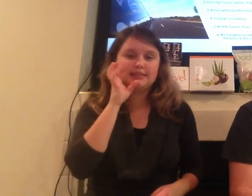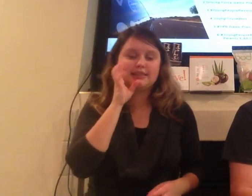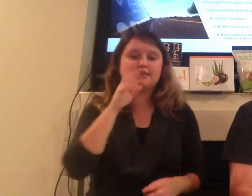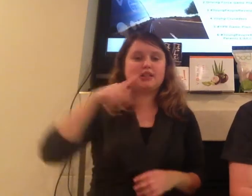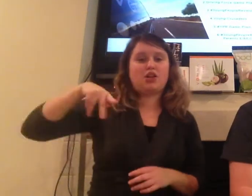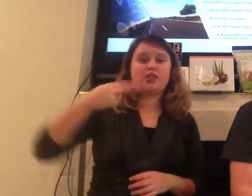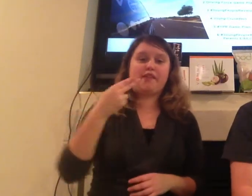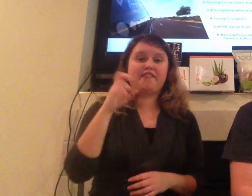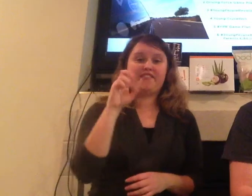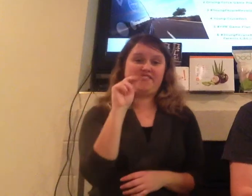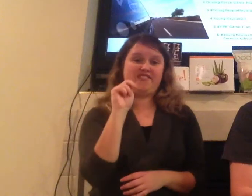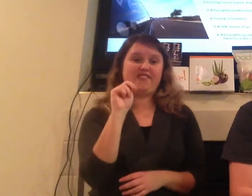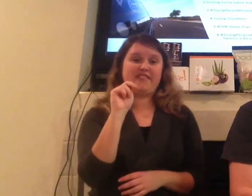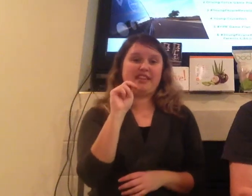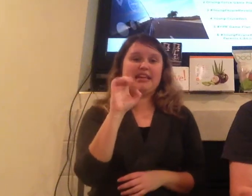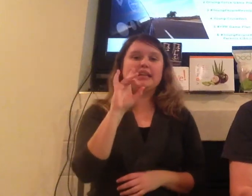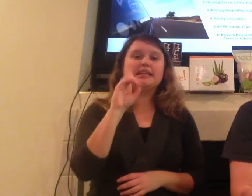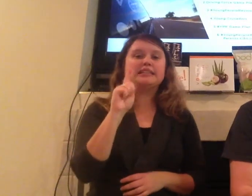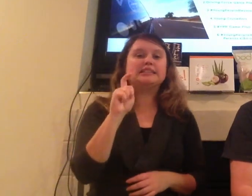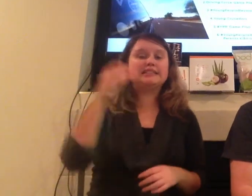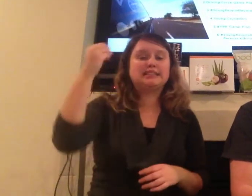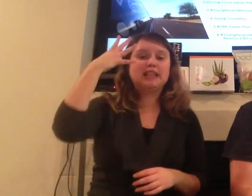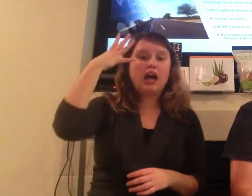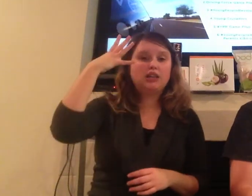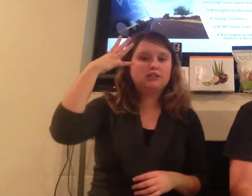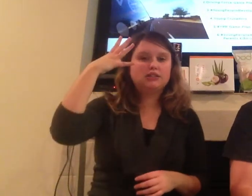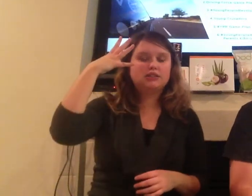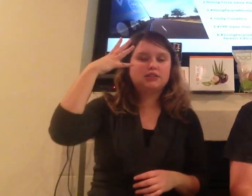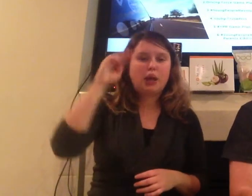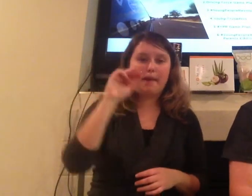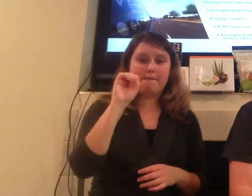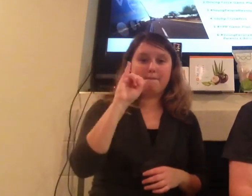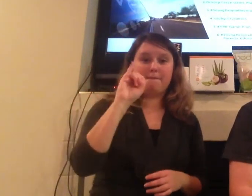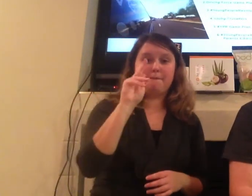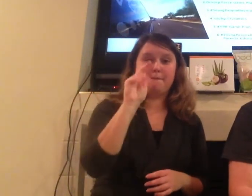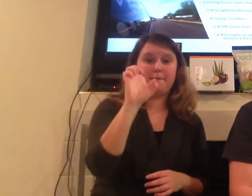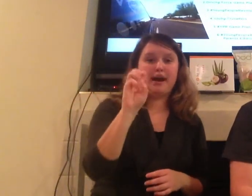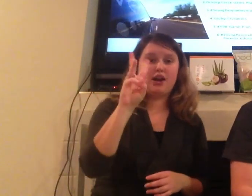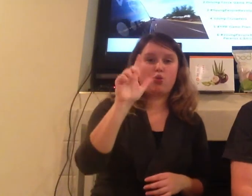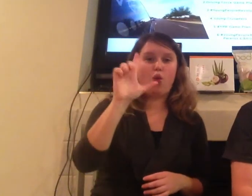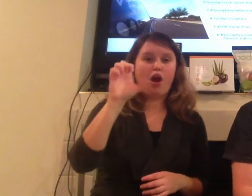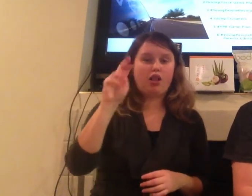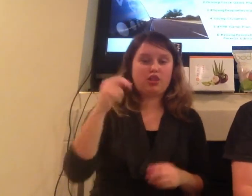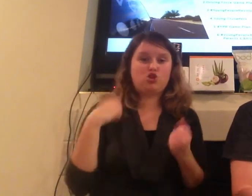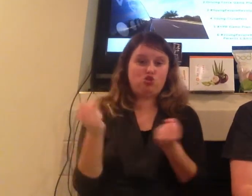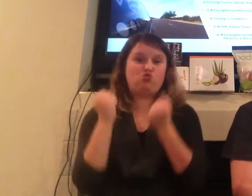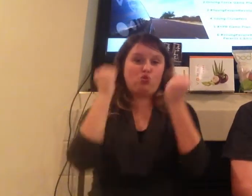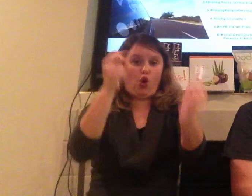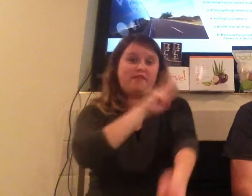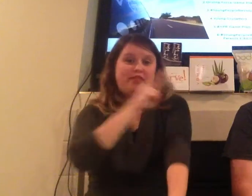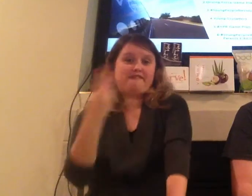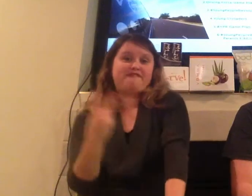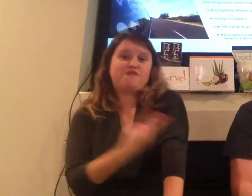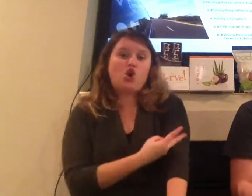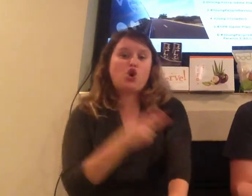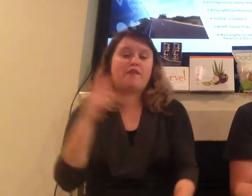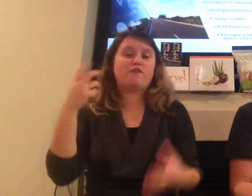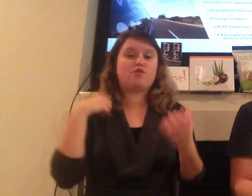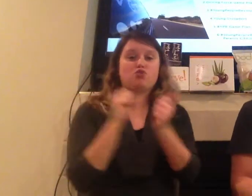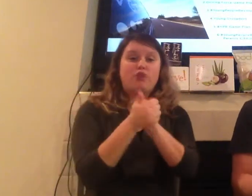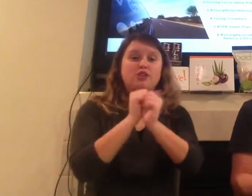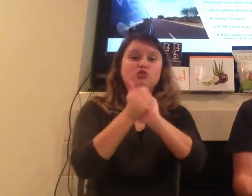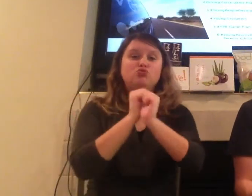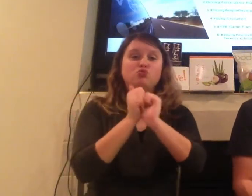Mike Wallace drove the Verve race car in a NASCAR race the last couple of years. And you